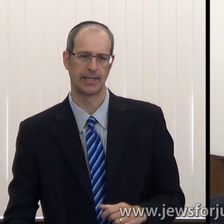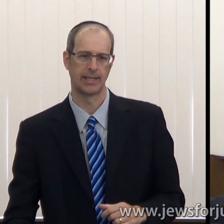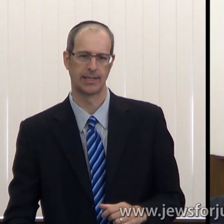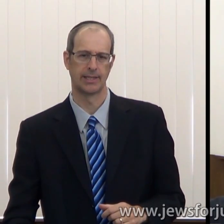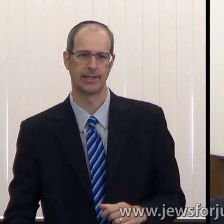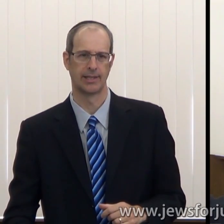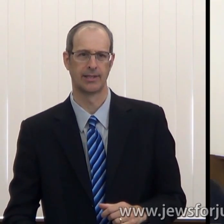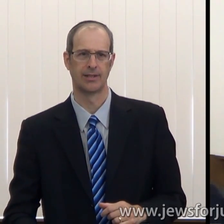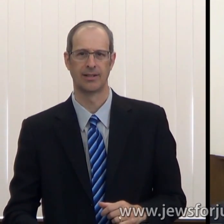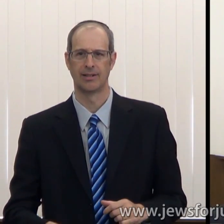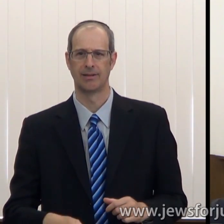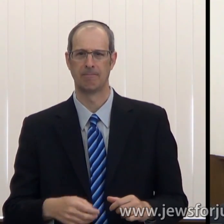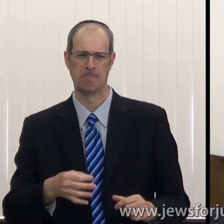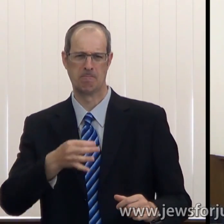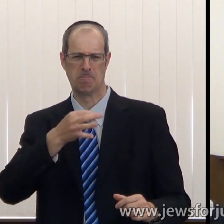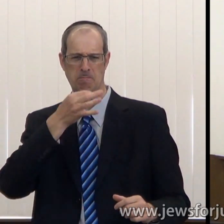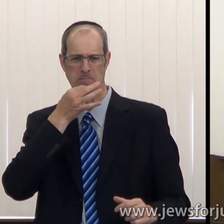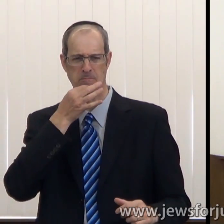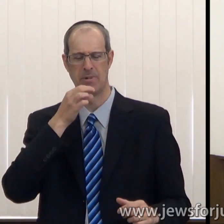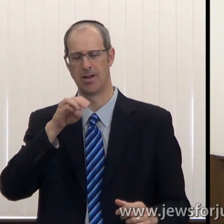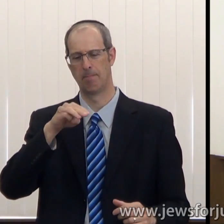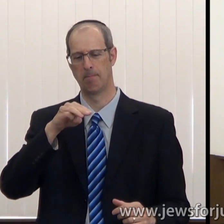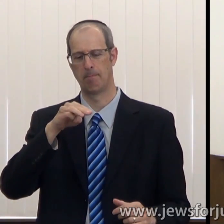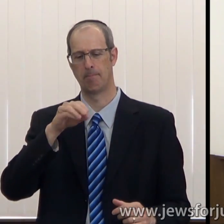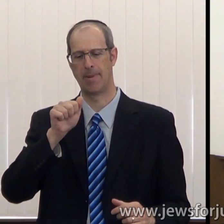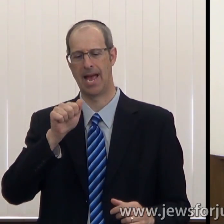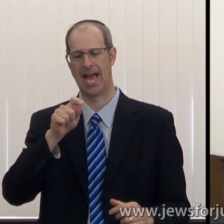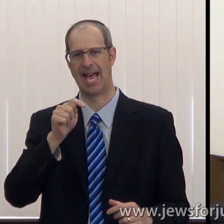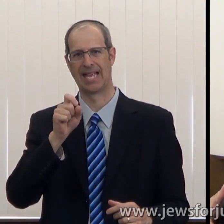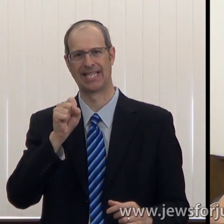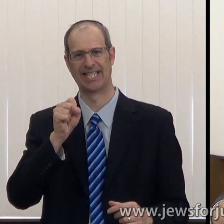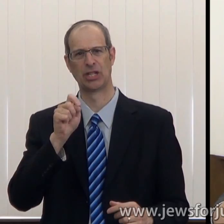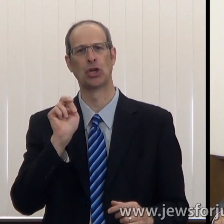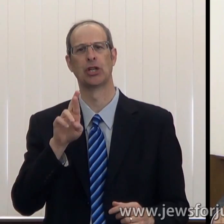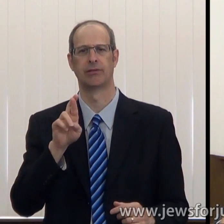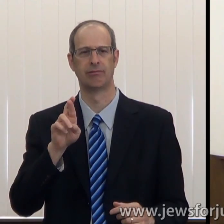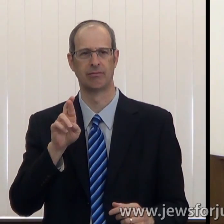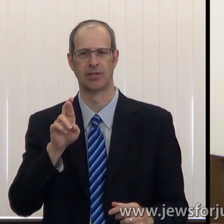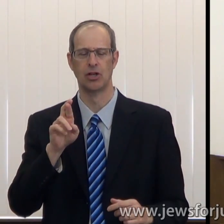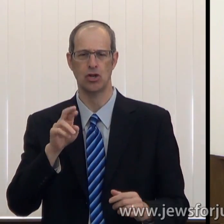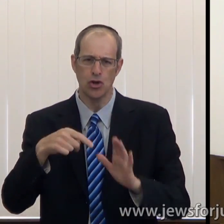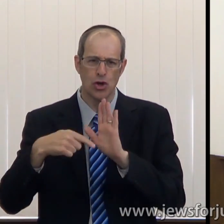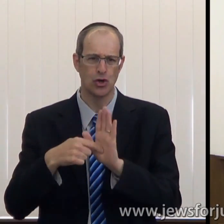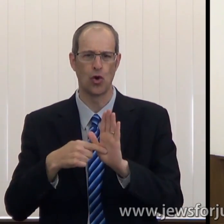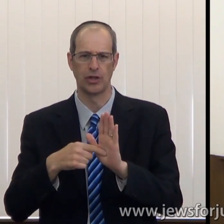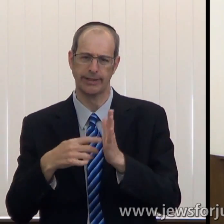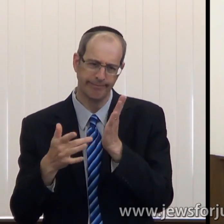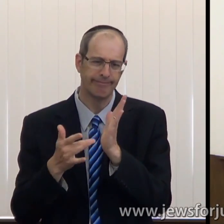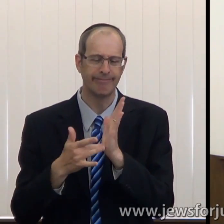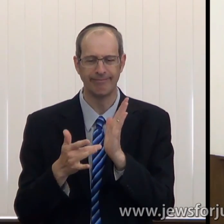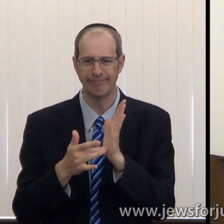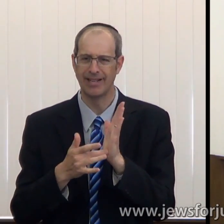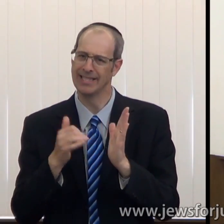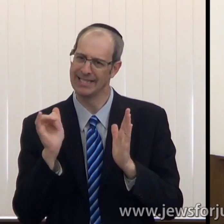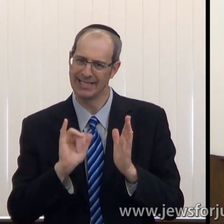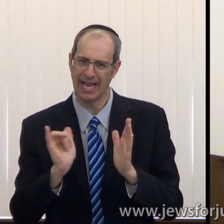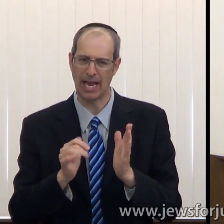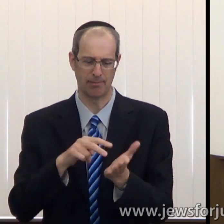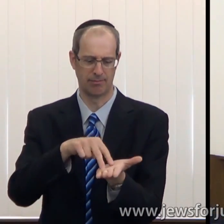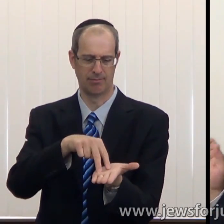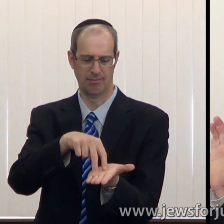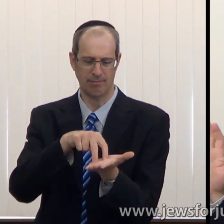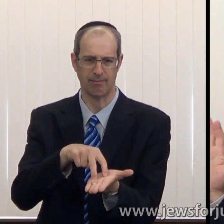Tai Chi master. He was a martial artist that demonstrated this technique. He rooted himself in the